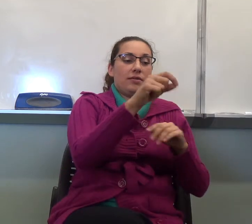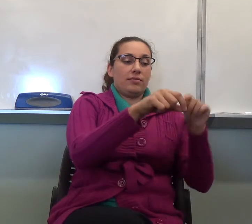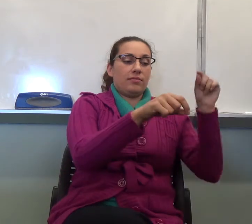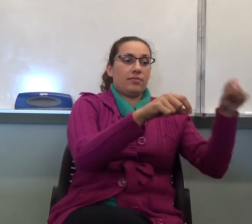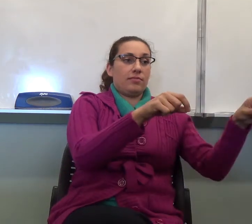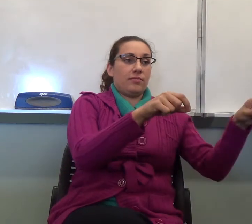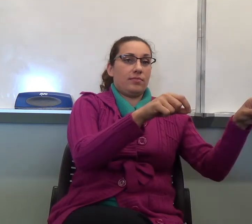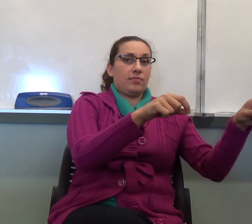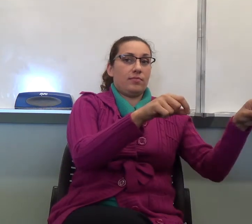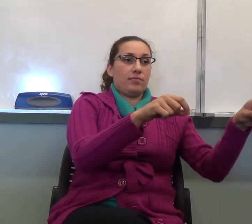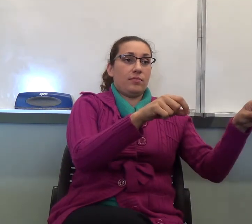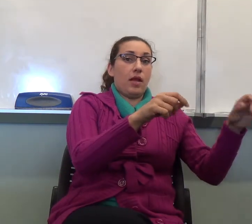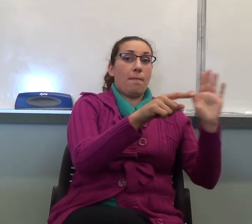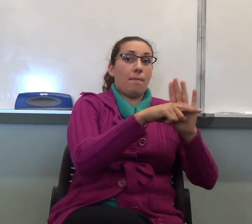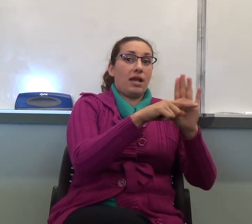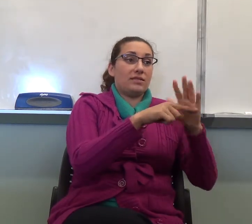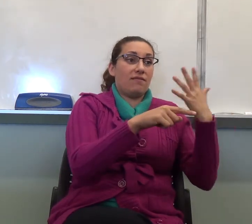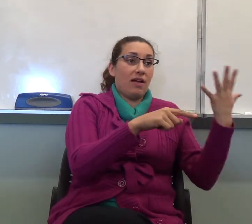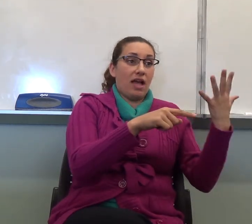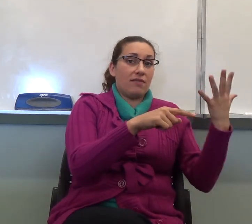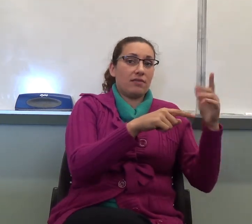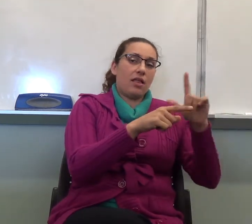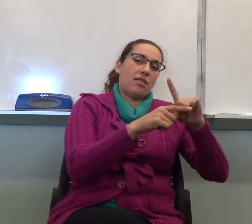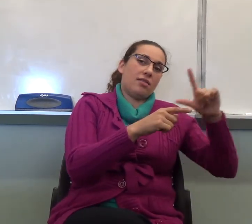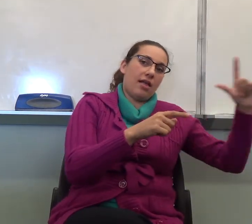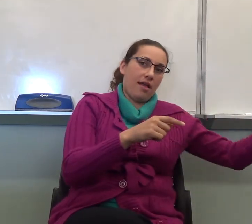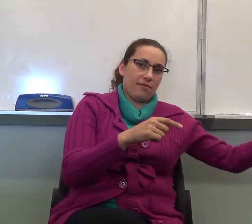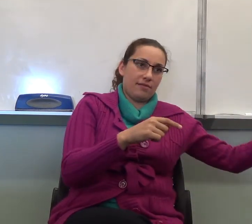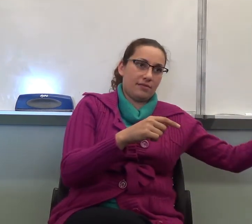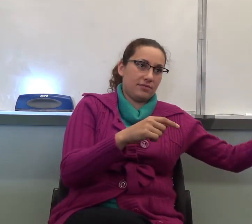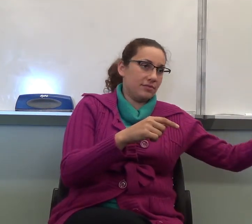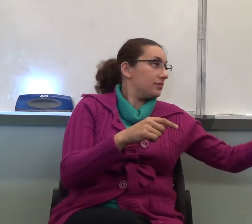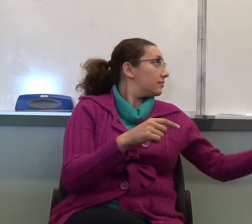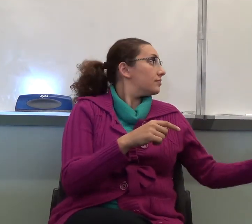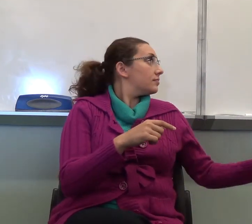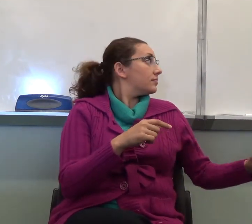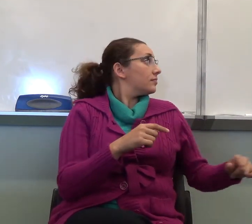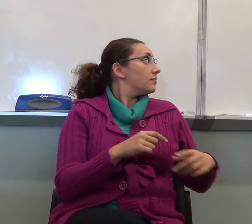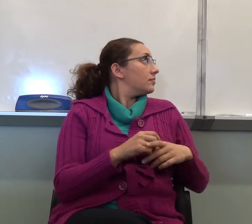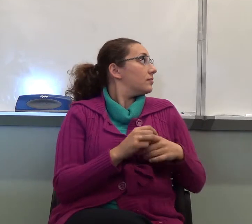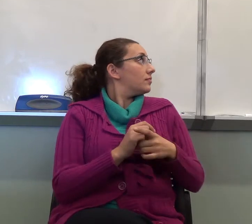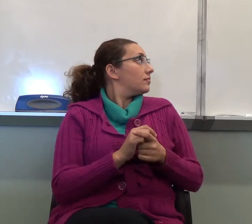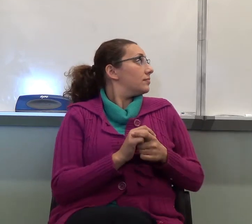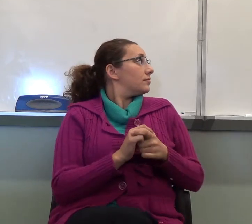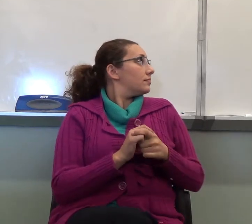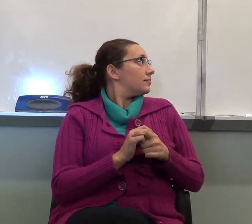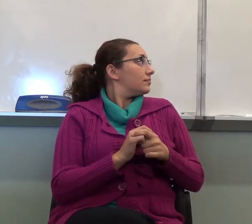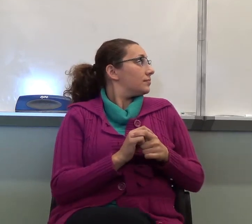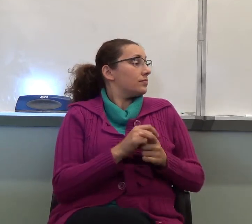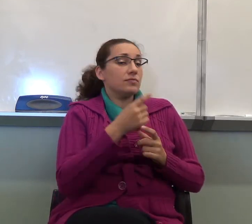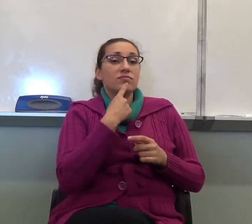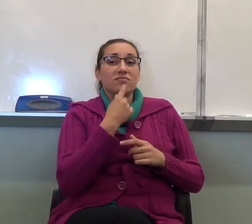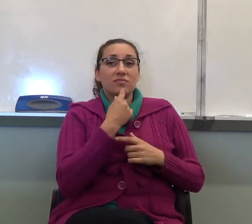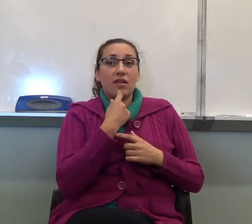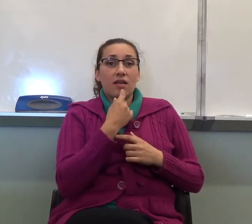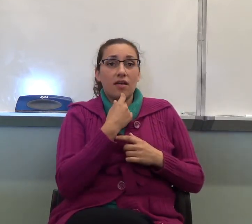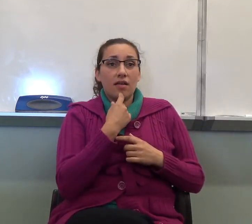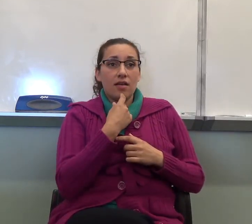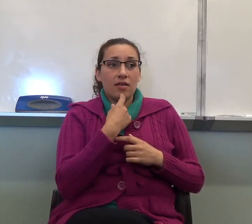-5 is to the left. So, actually, if you wanted to indicate this, you would say that the